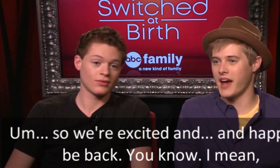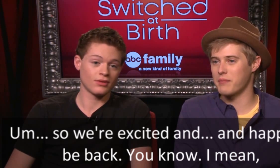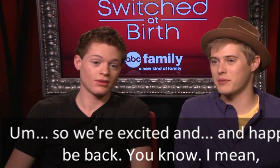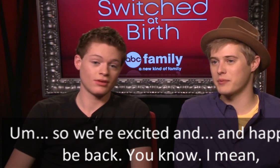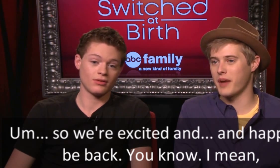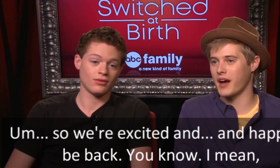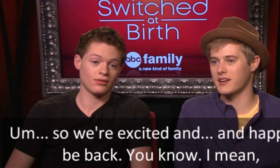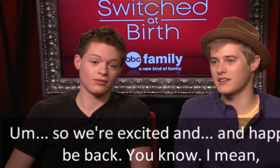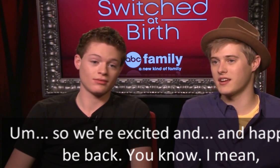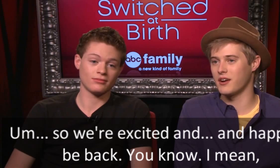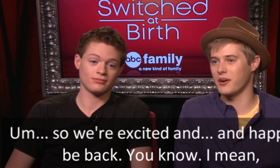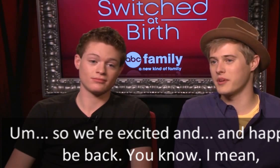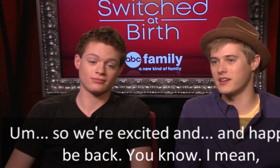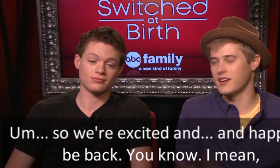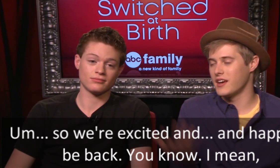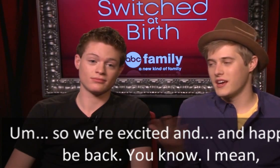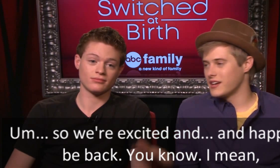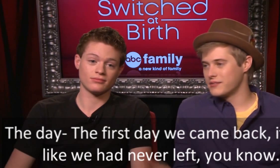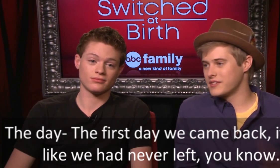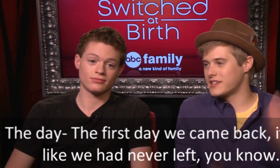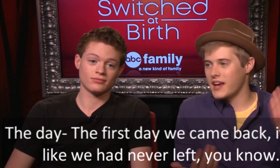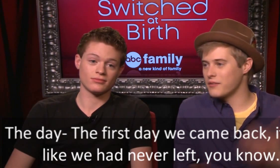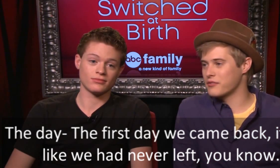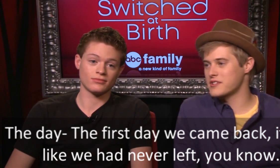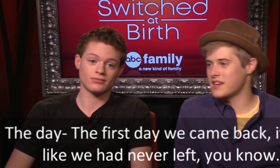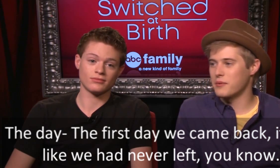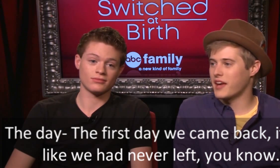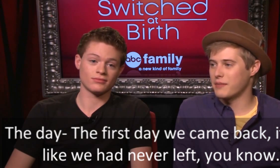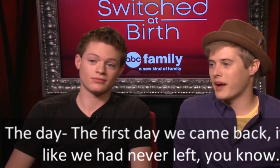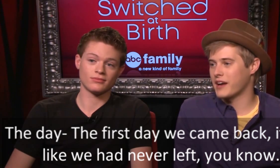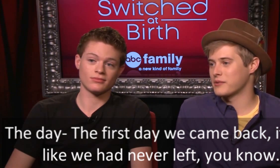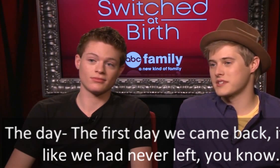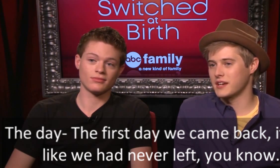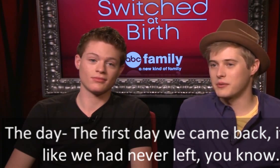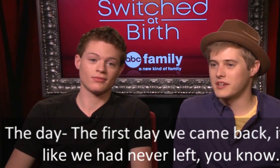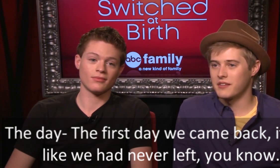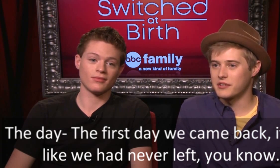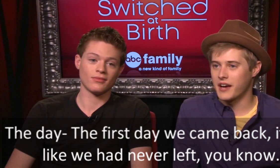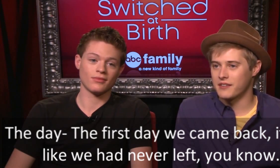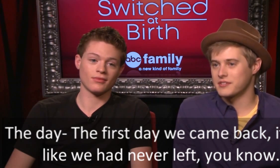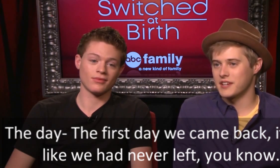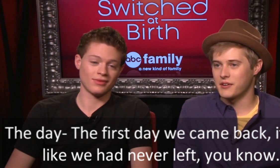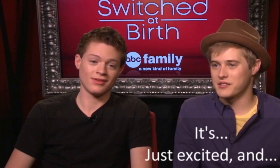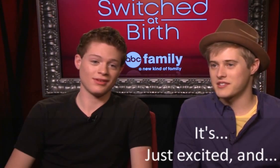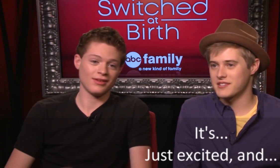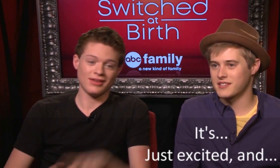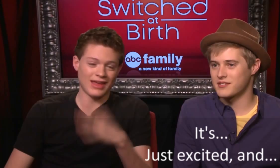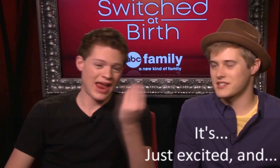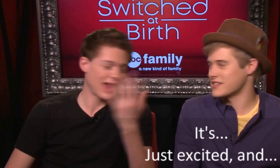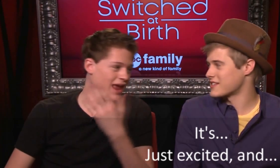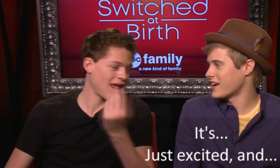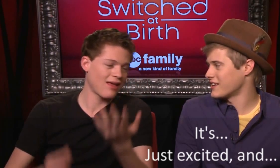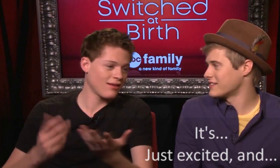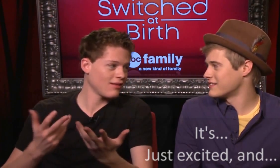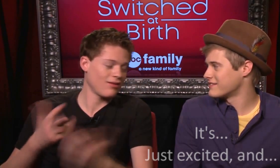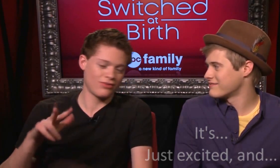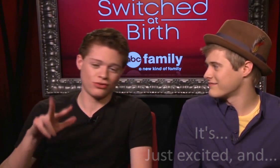happy to be back, you know. I mean, the first day we came back, it was like we never left, you know. Just excited. Yeah,